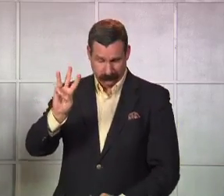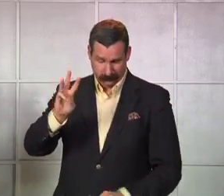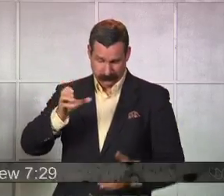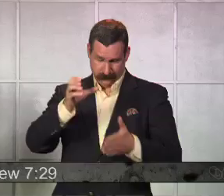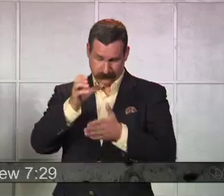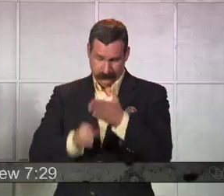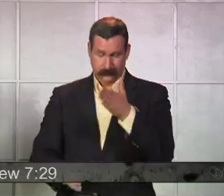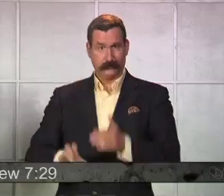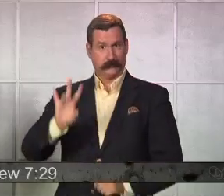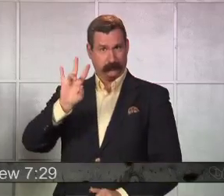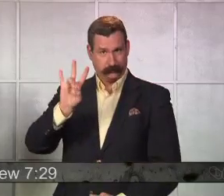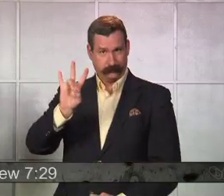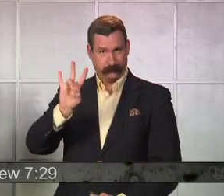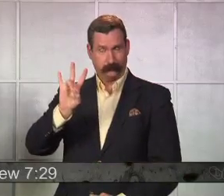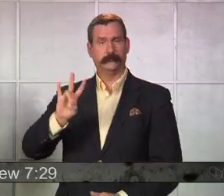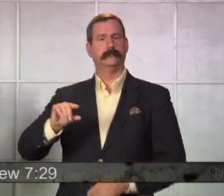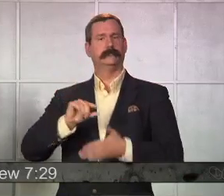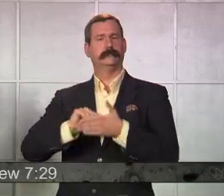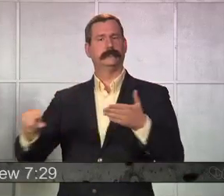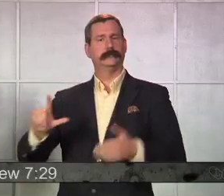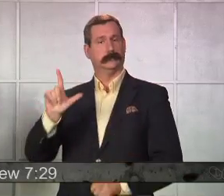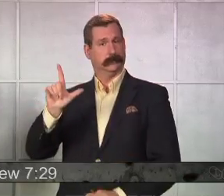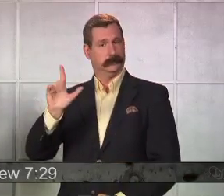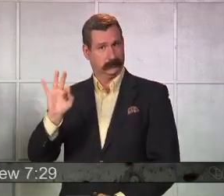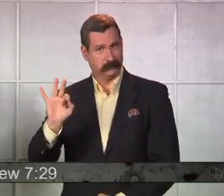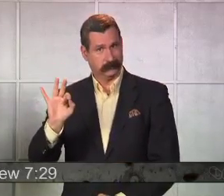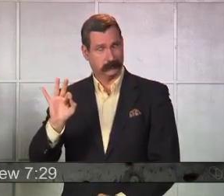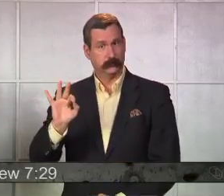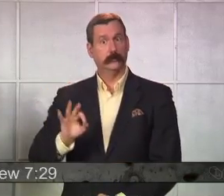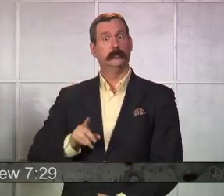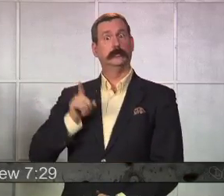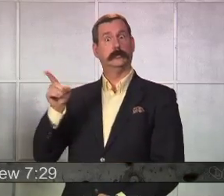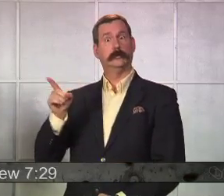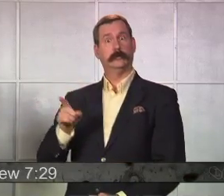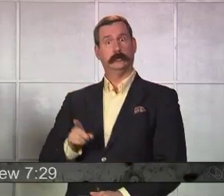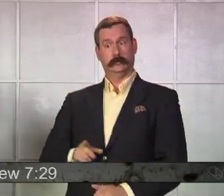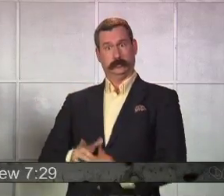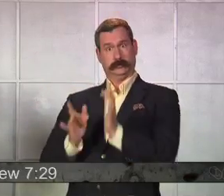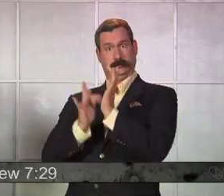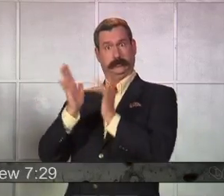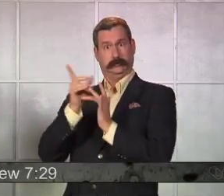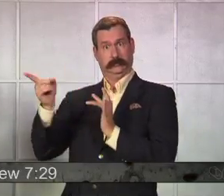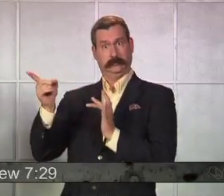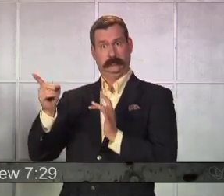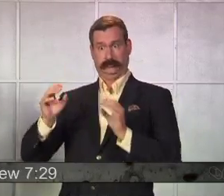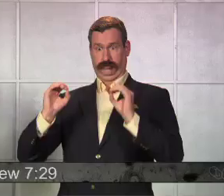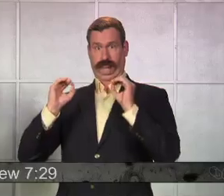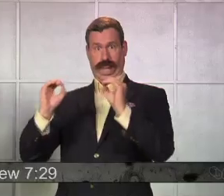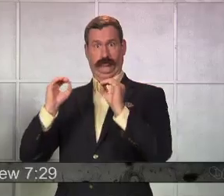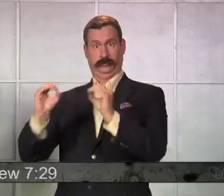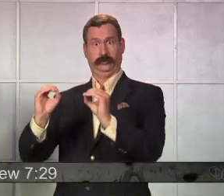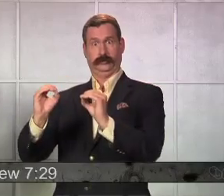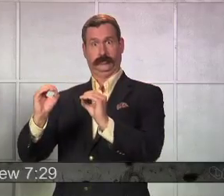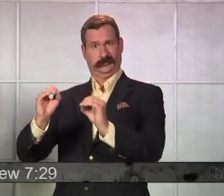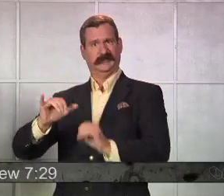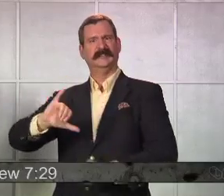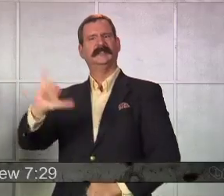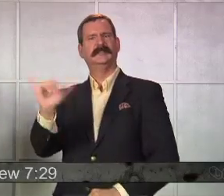Matthew chapter 7, verse 29, he taught as